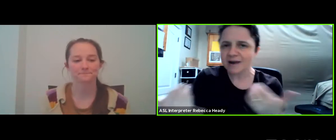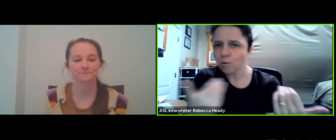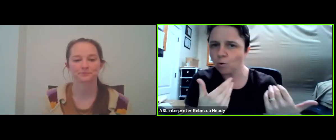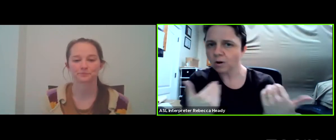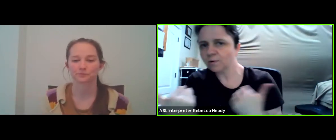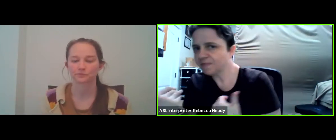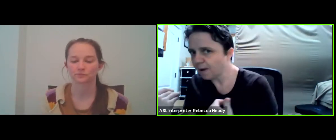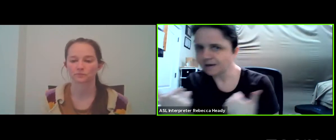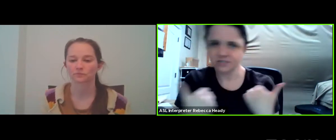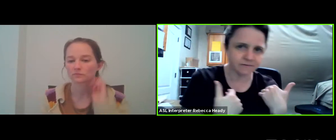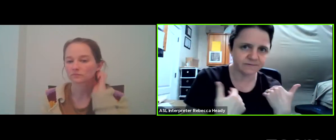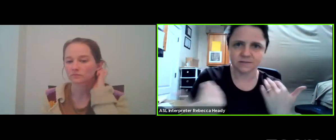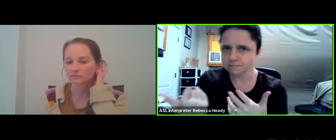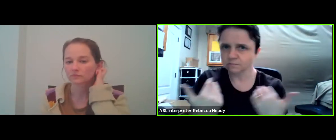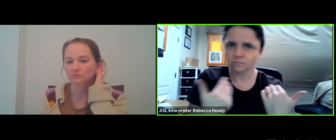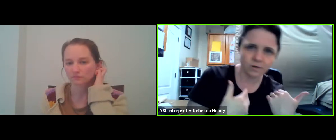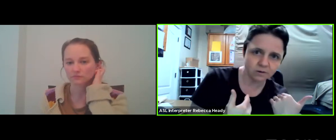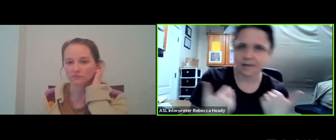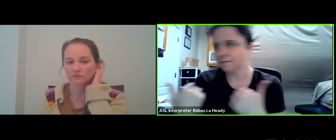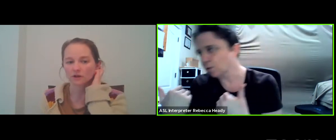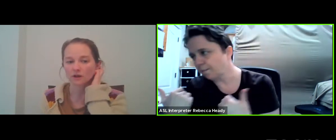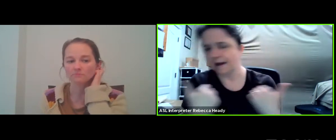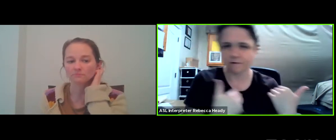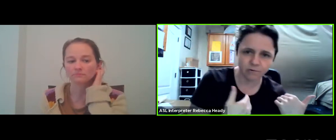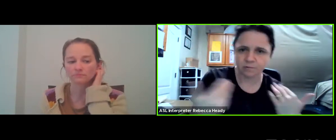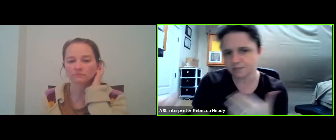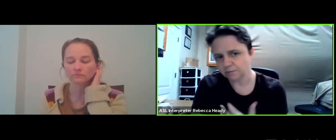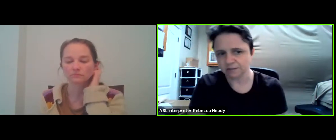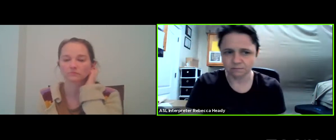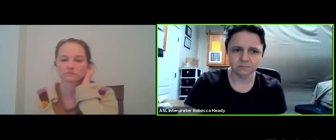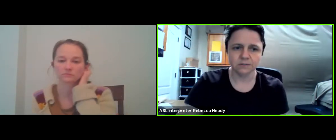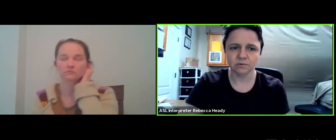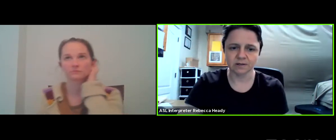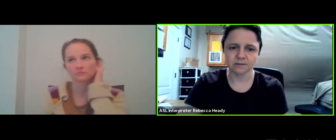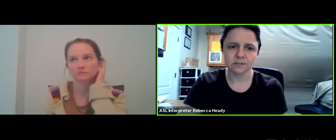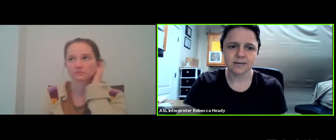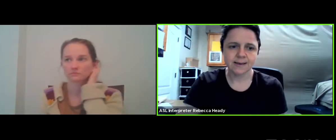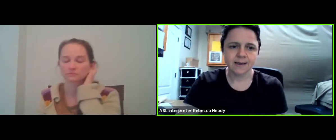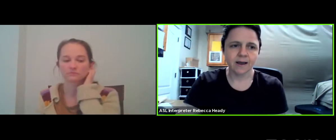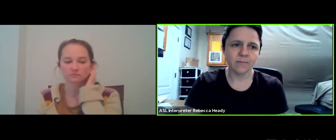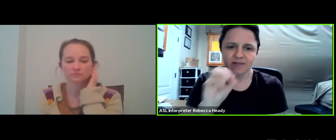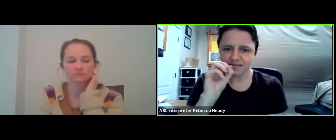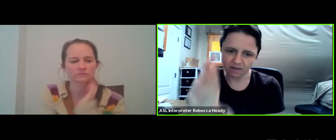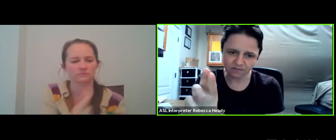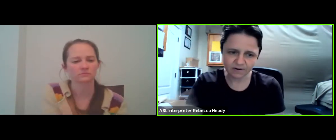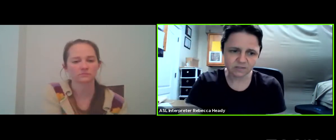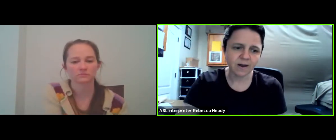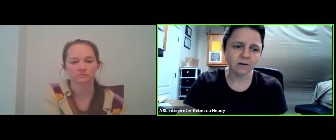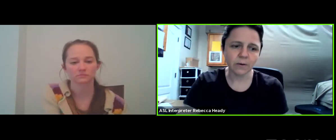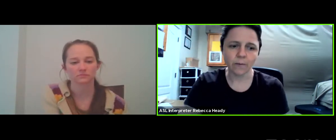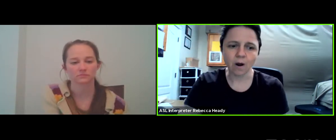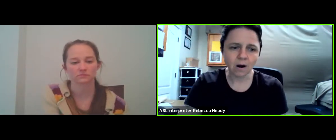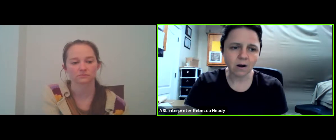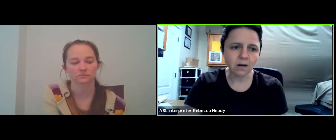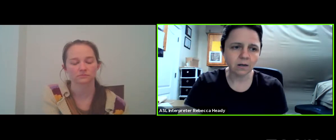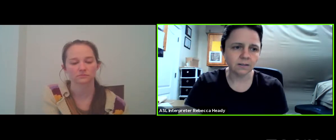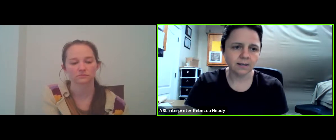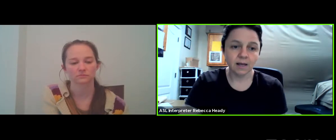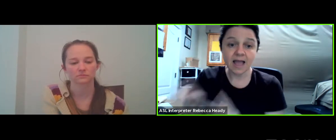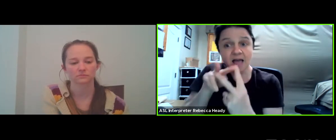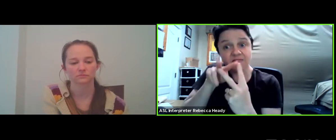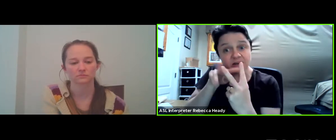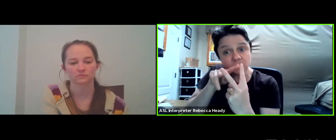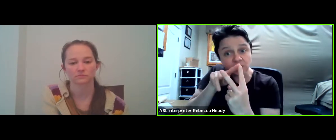an applied or with the body shift when you're kind of back and forth between two things. And then he's got the finger spelled